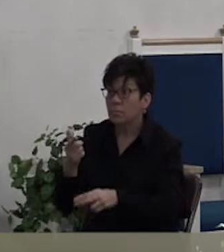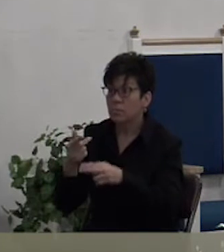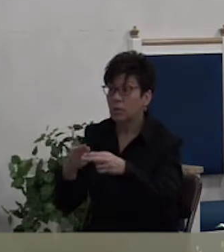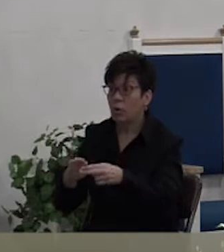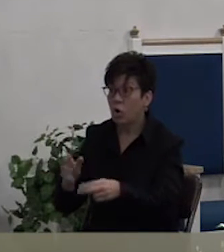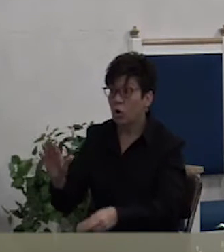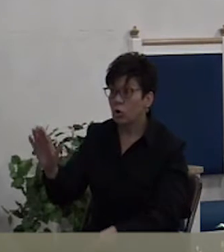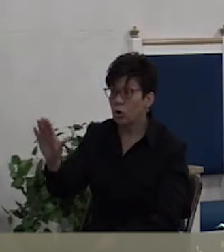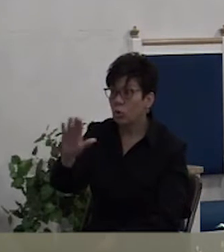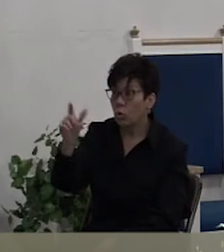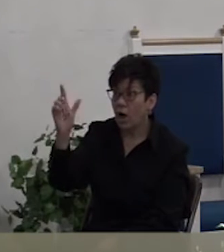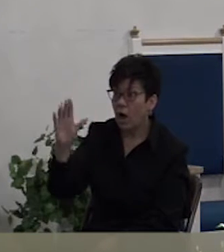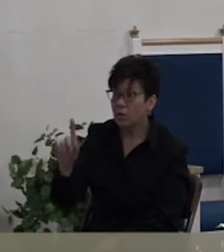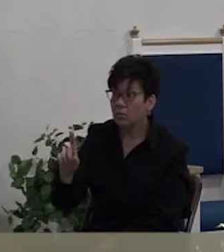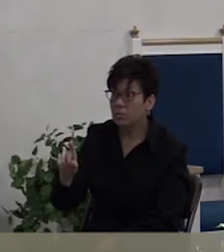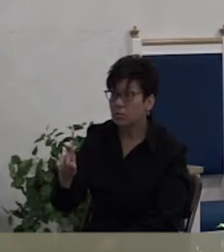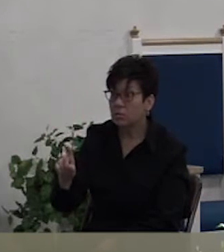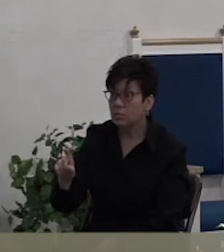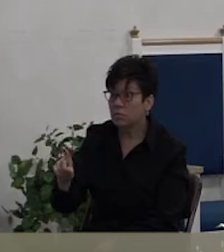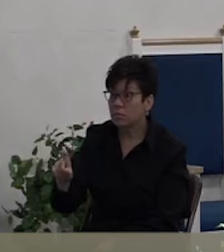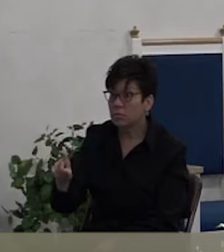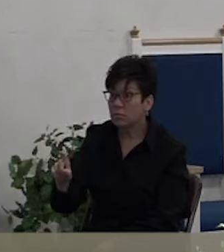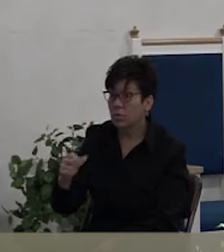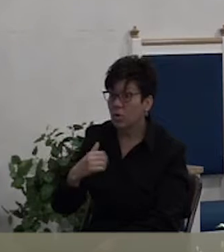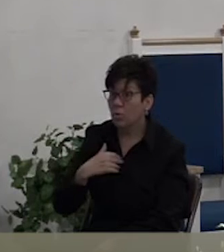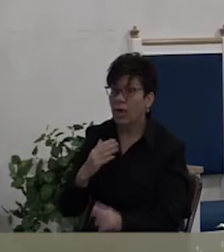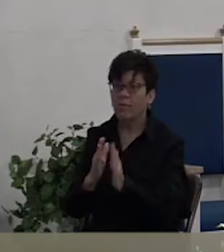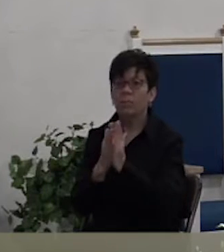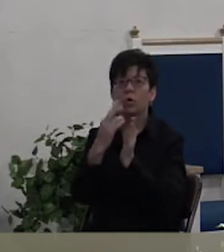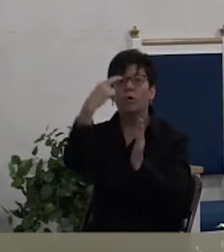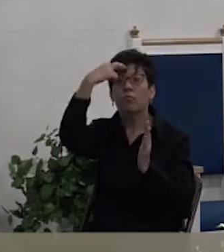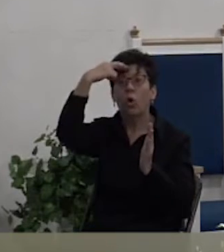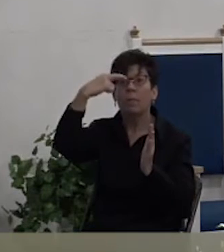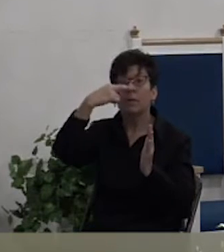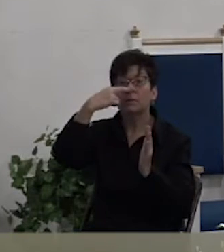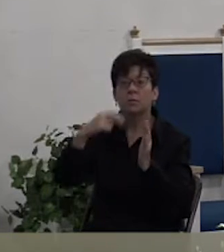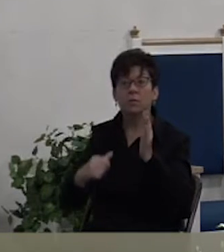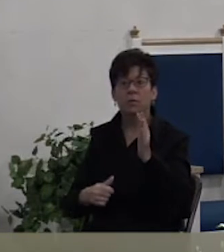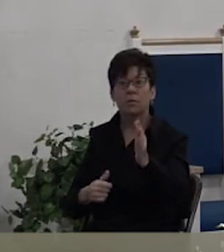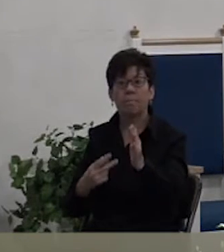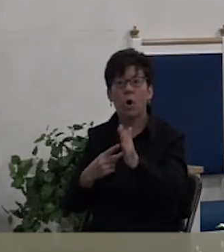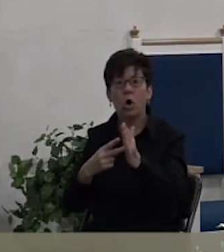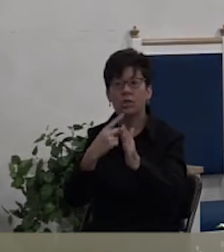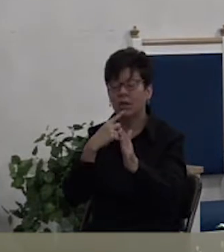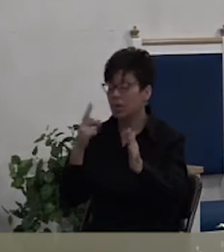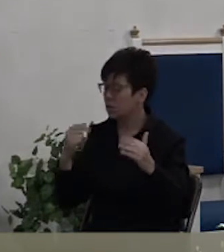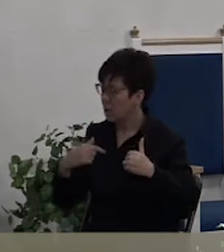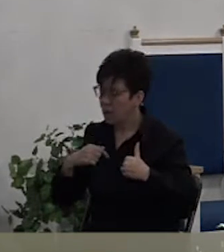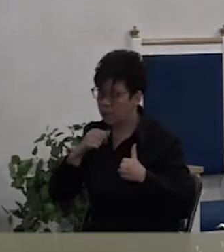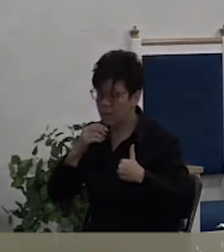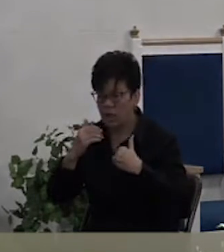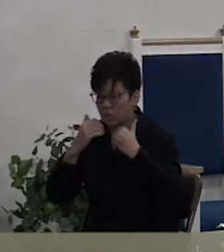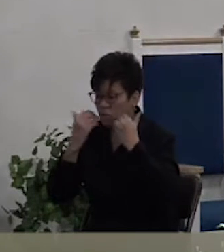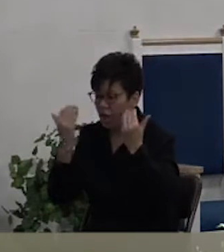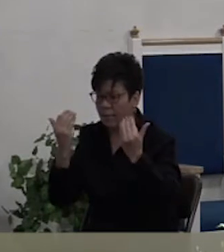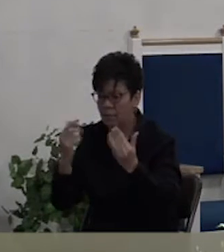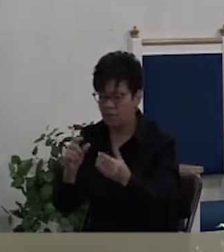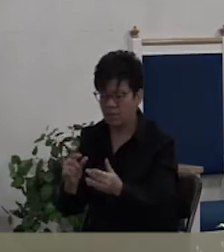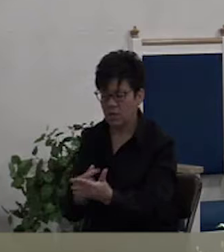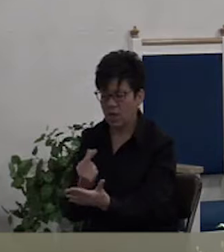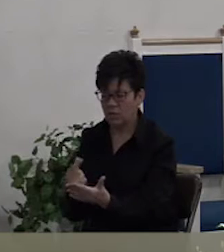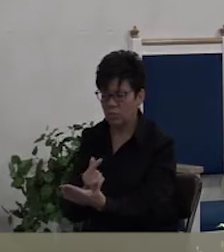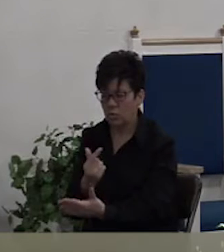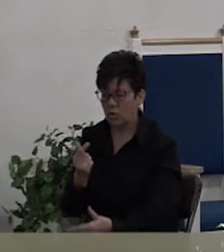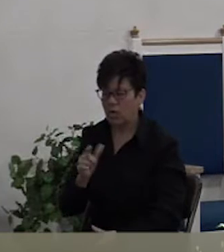God? We have in the book of Romans where the apostle Paul said, I am not ashamed of the gospel of